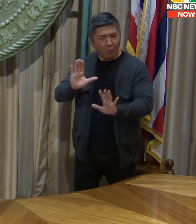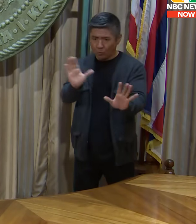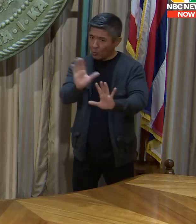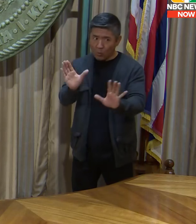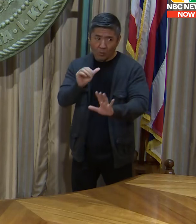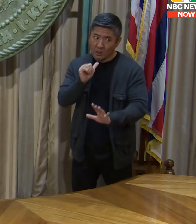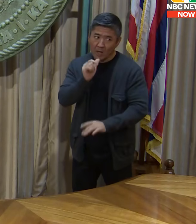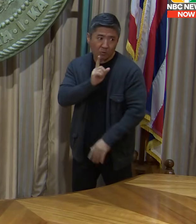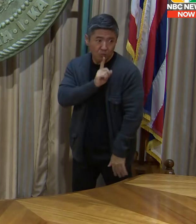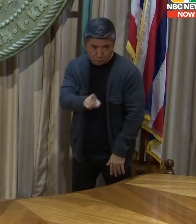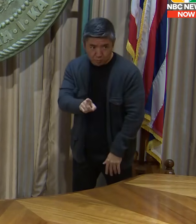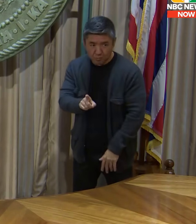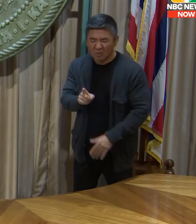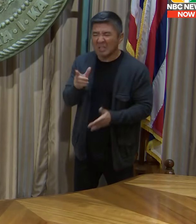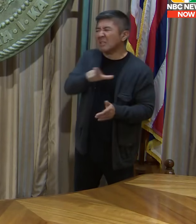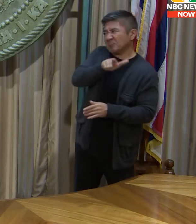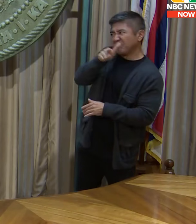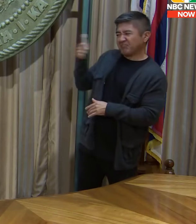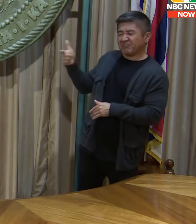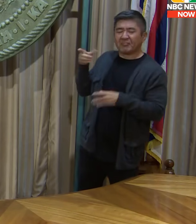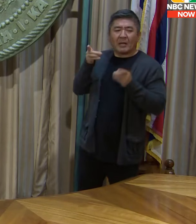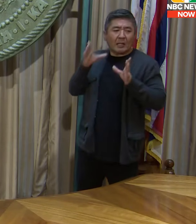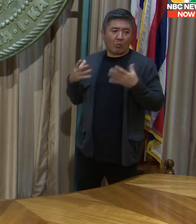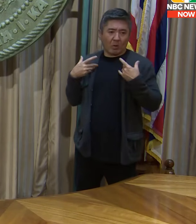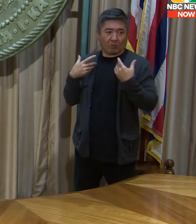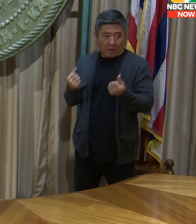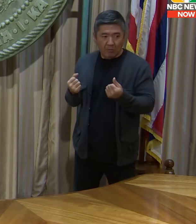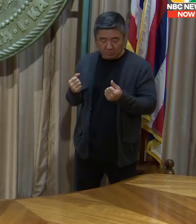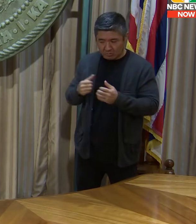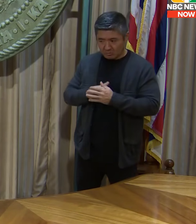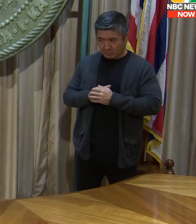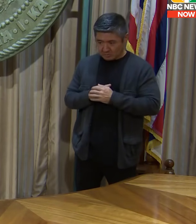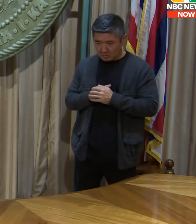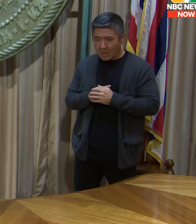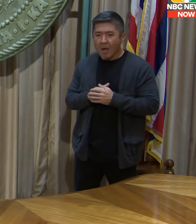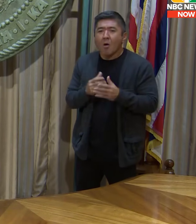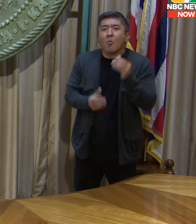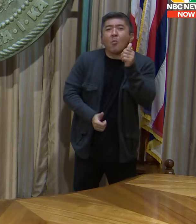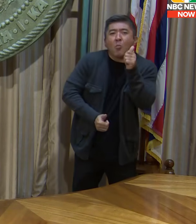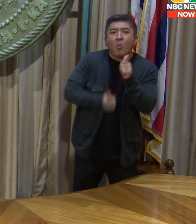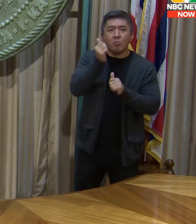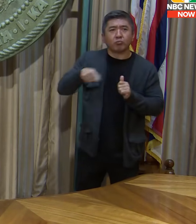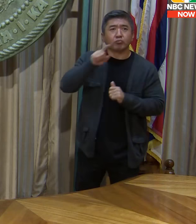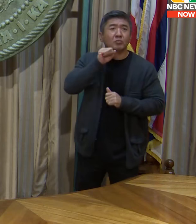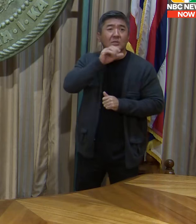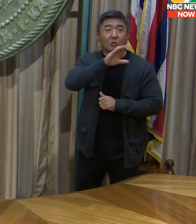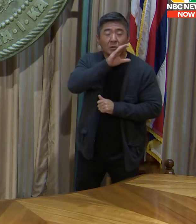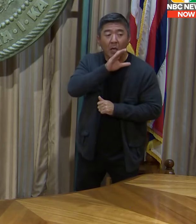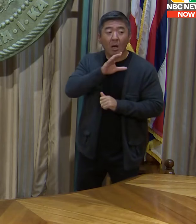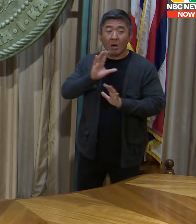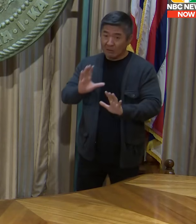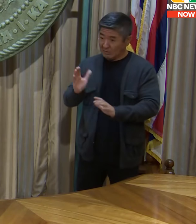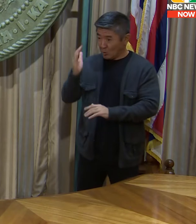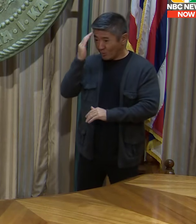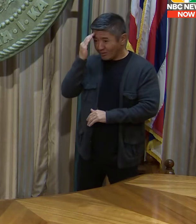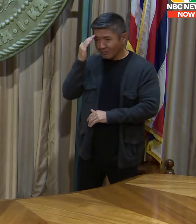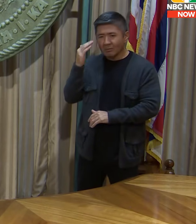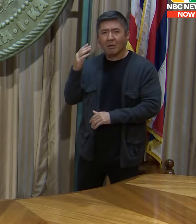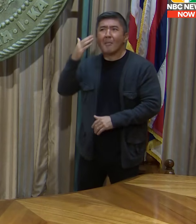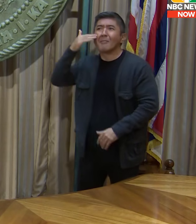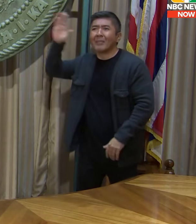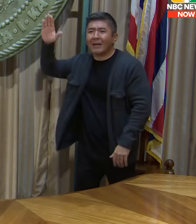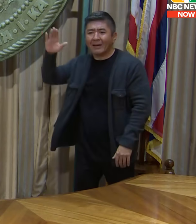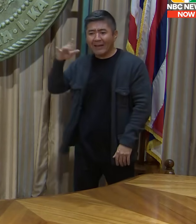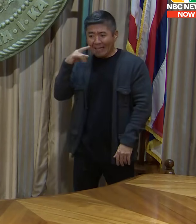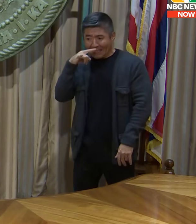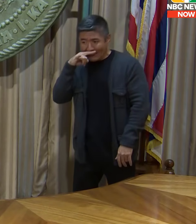I'll defer to the Director of Health, have been more senior, but there is that case, and we do know that one child passed away on the mainland.